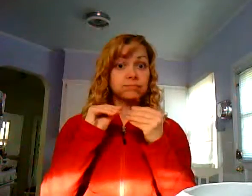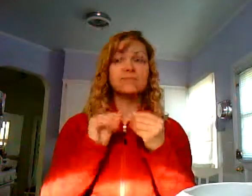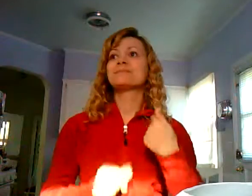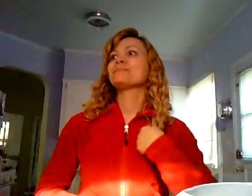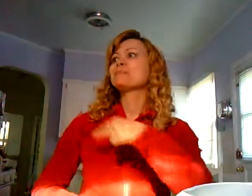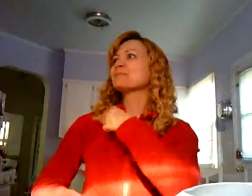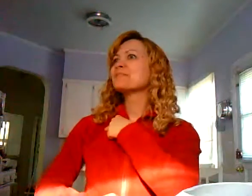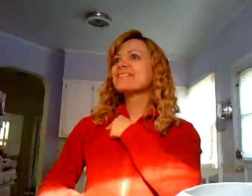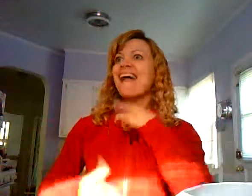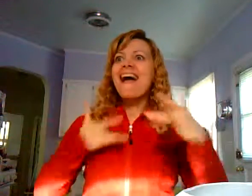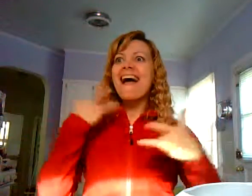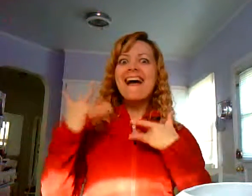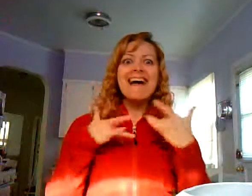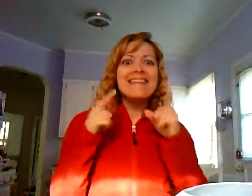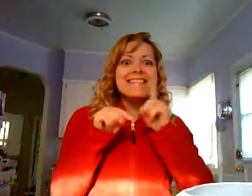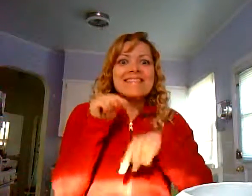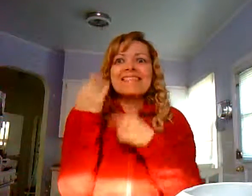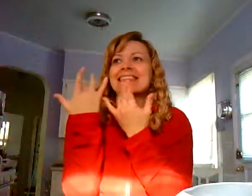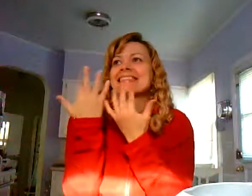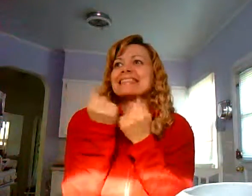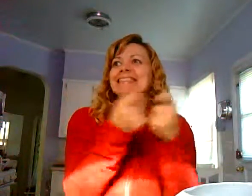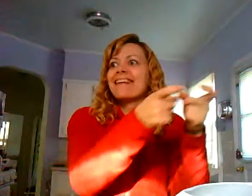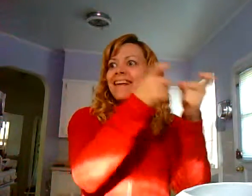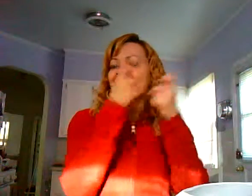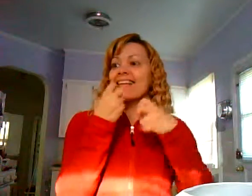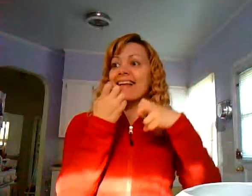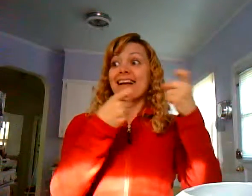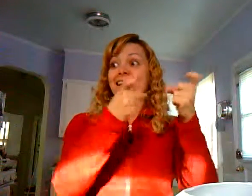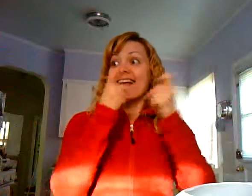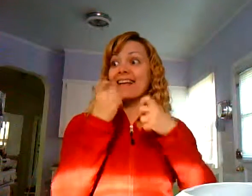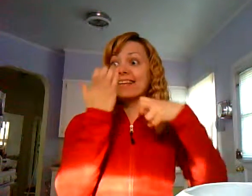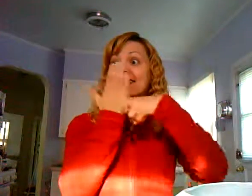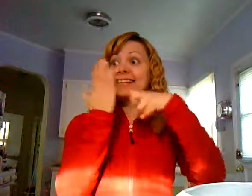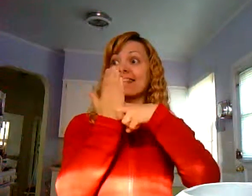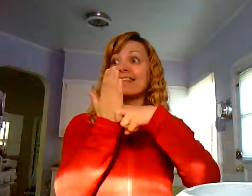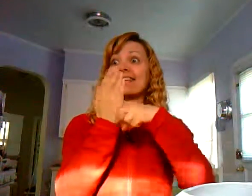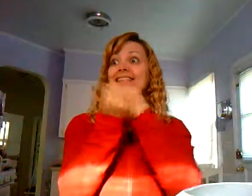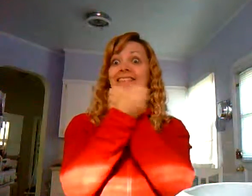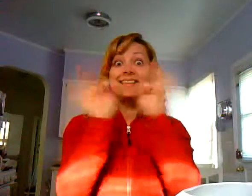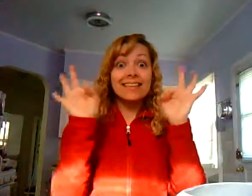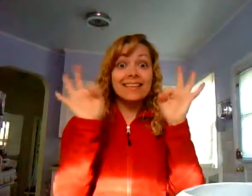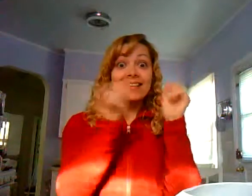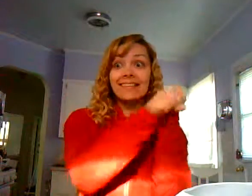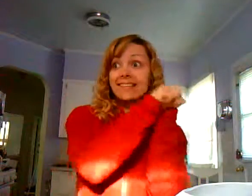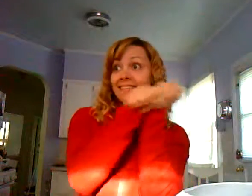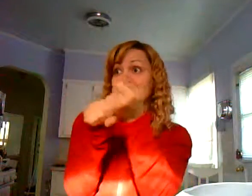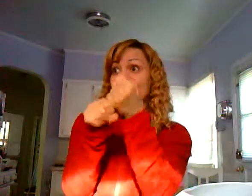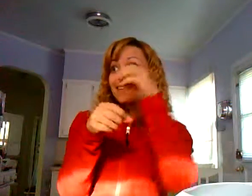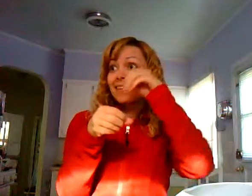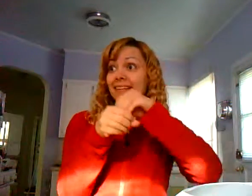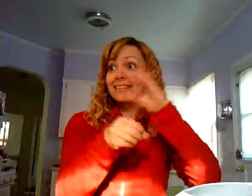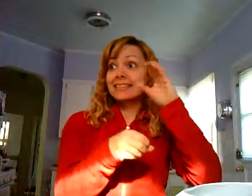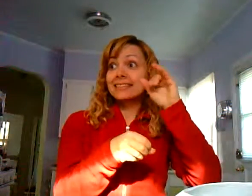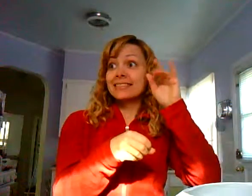story. we were very excited because we were got some tickets some free tickets to watch a